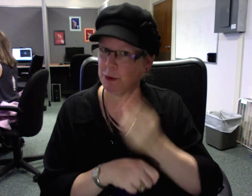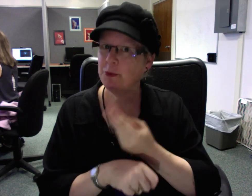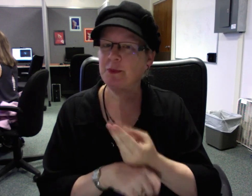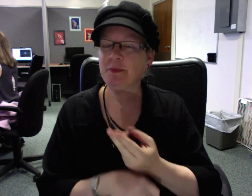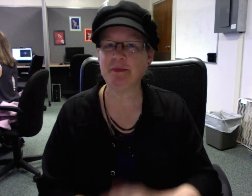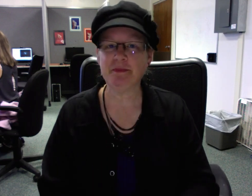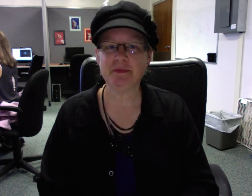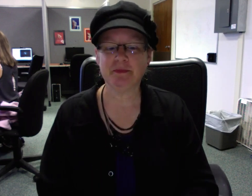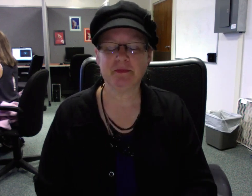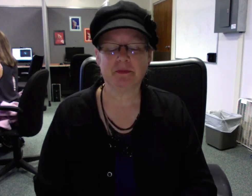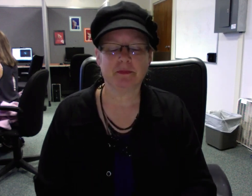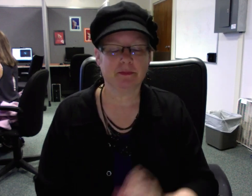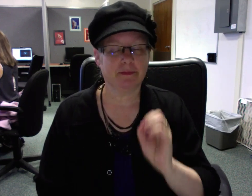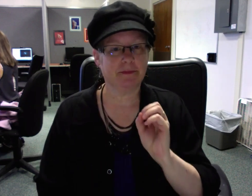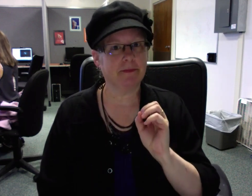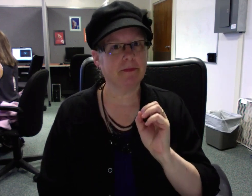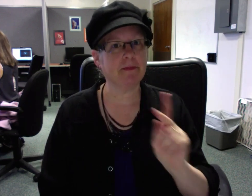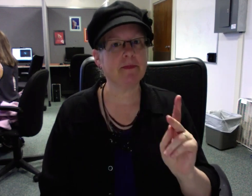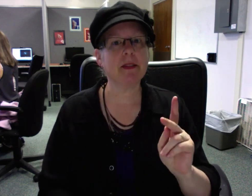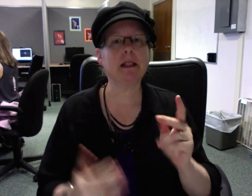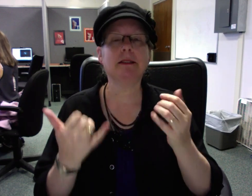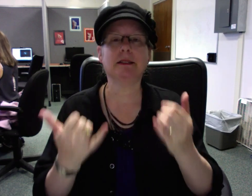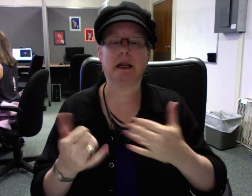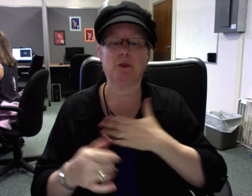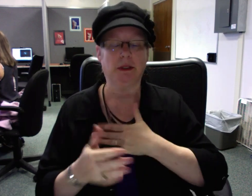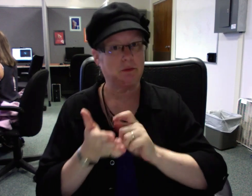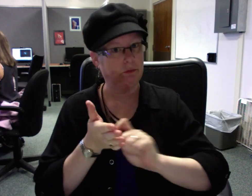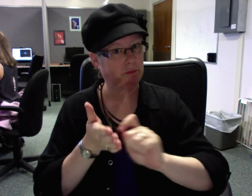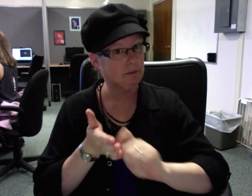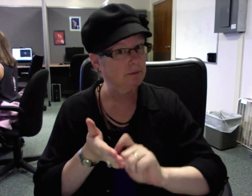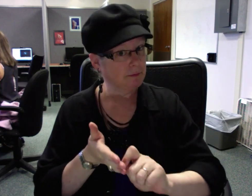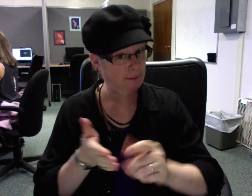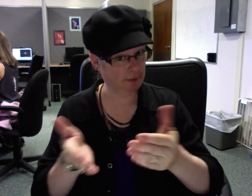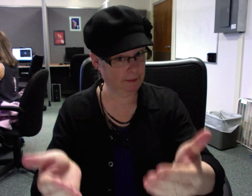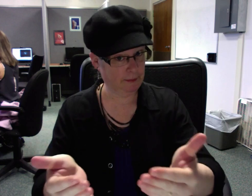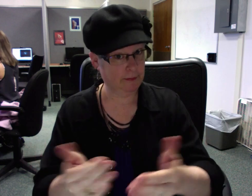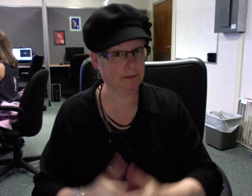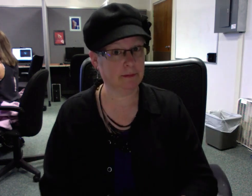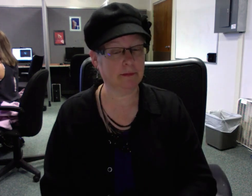You might not realize it now, but one day these formulas will be really useful to you all.